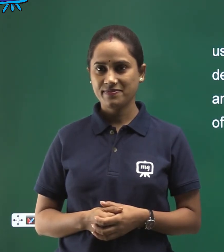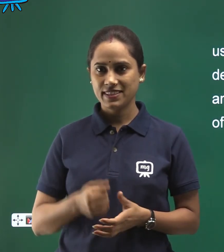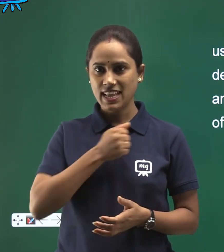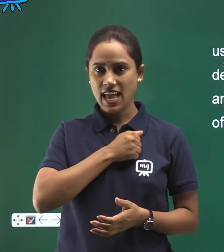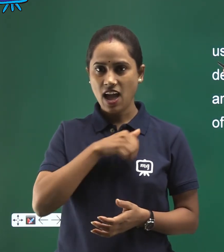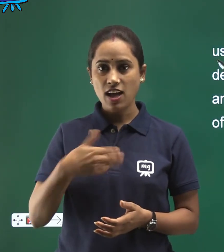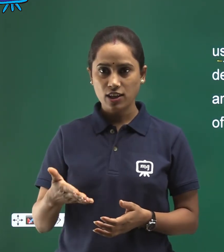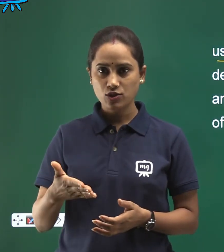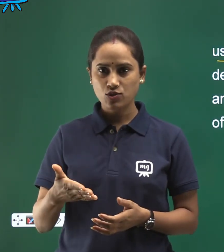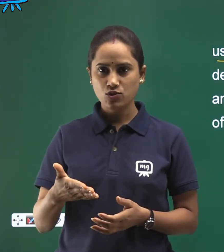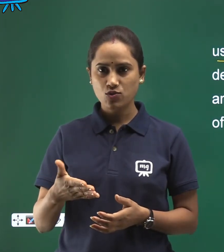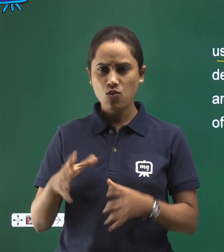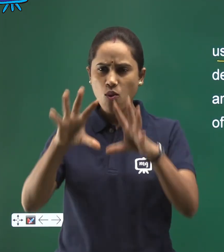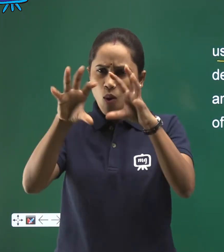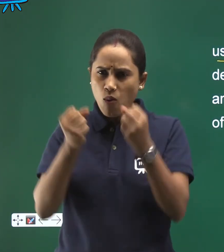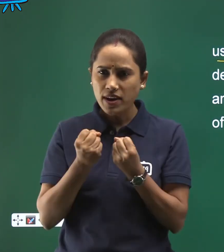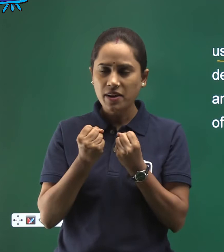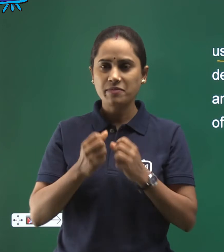us to overcome